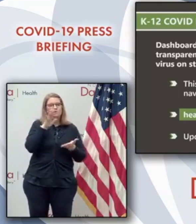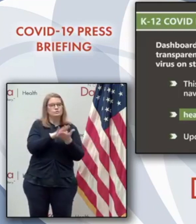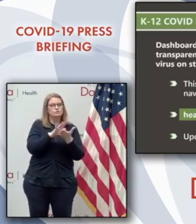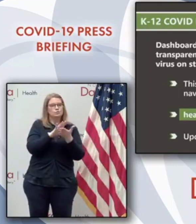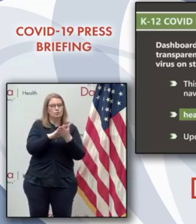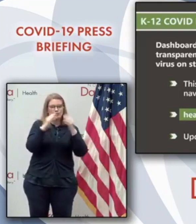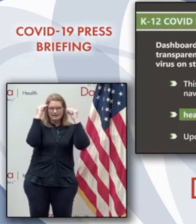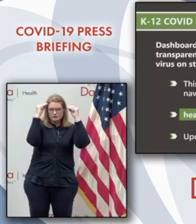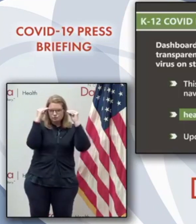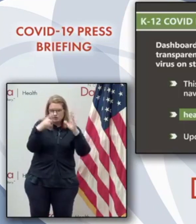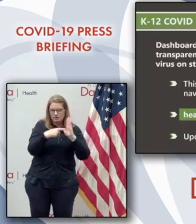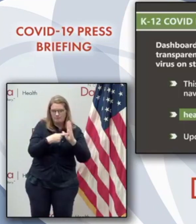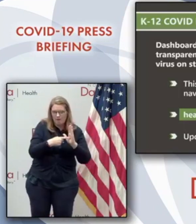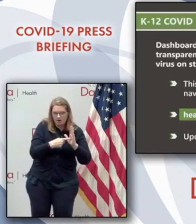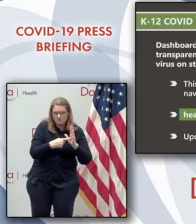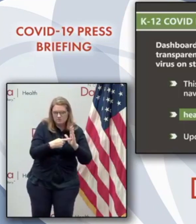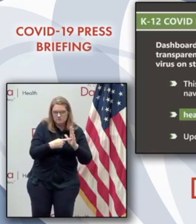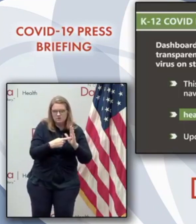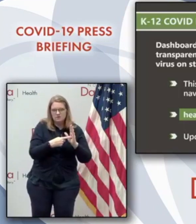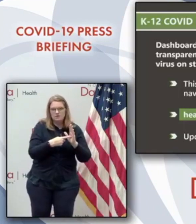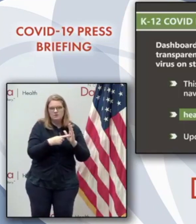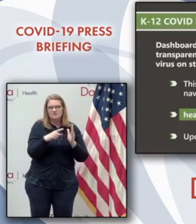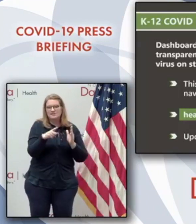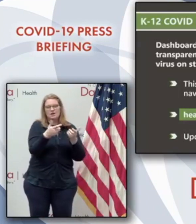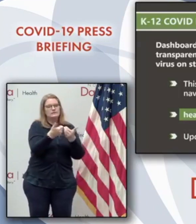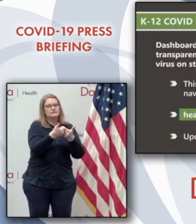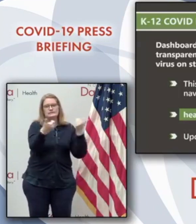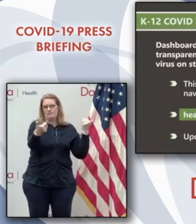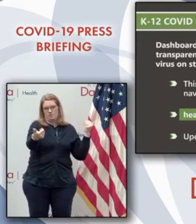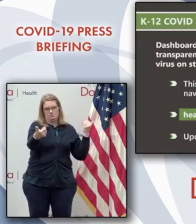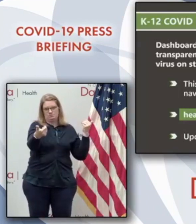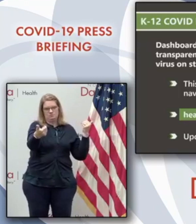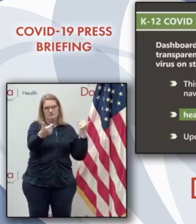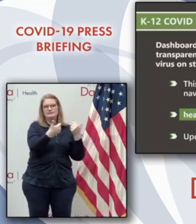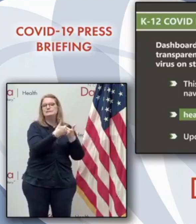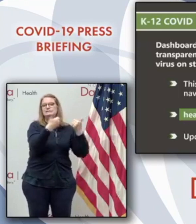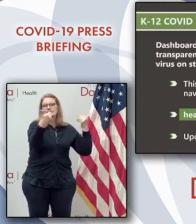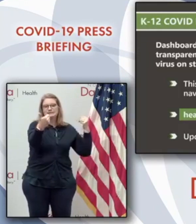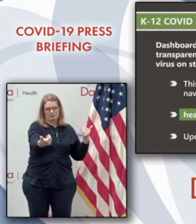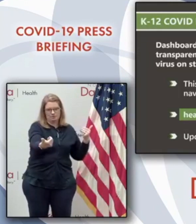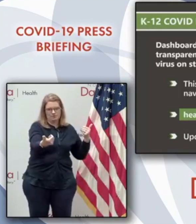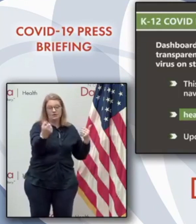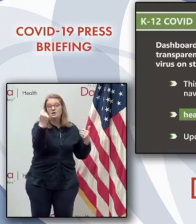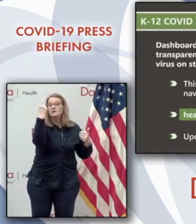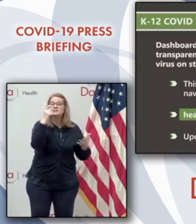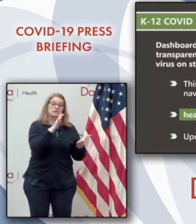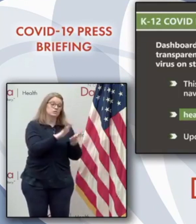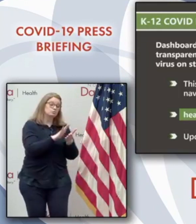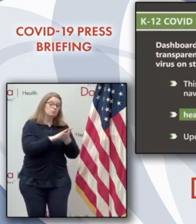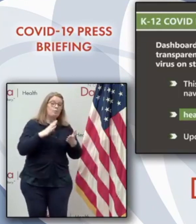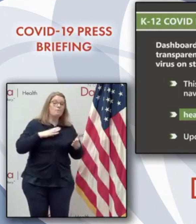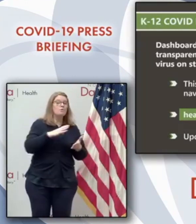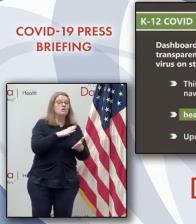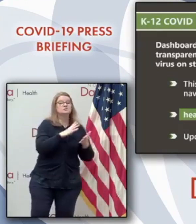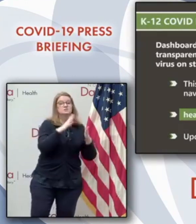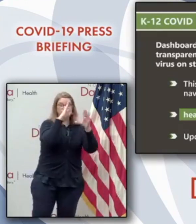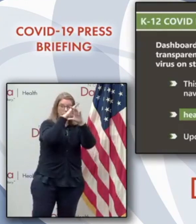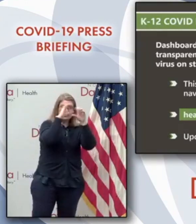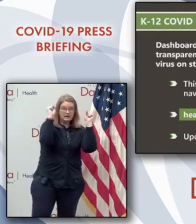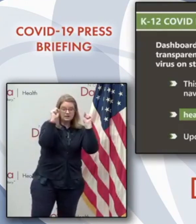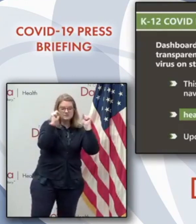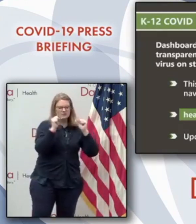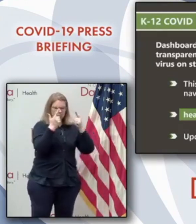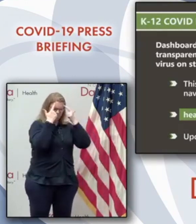are separate from any Smart Restart County colors. School districts, their school boards, their superintendents can make